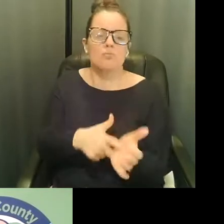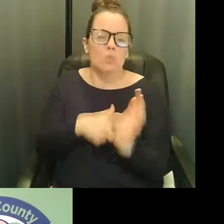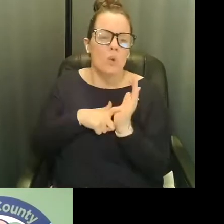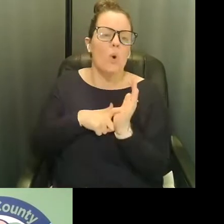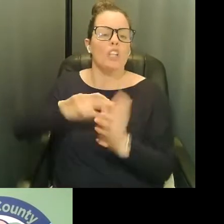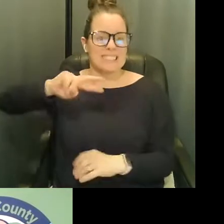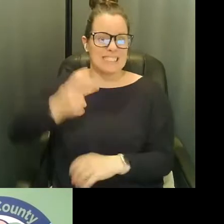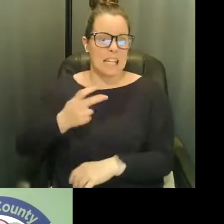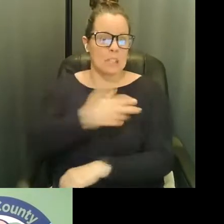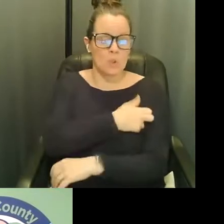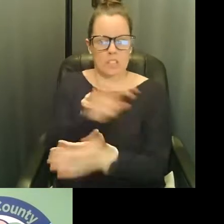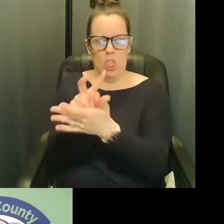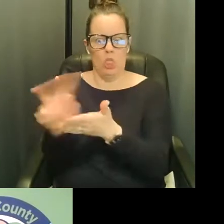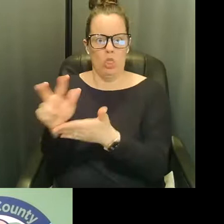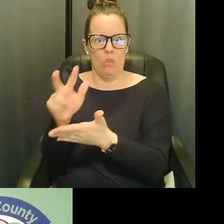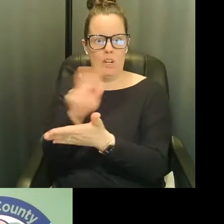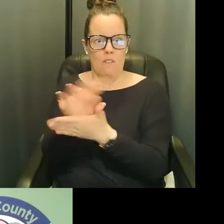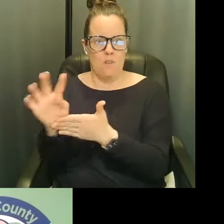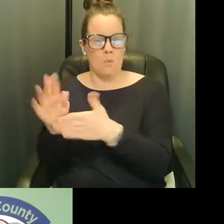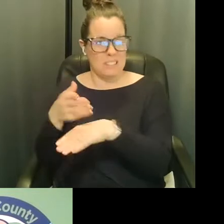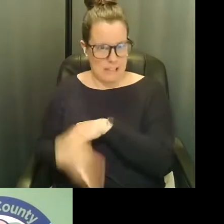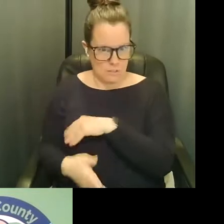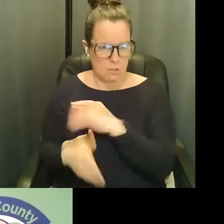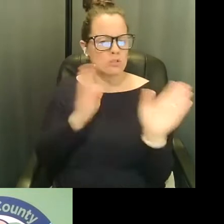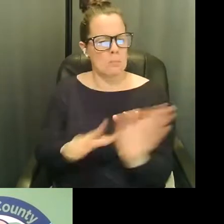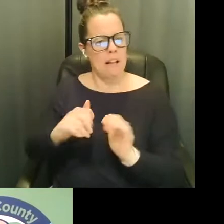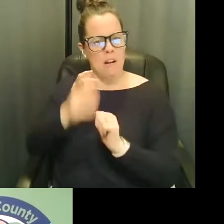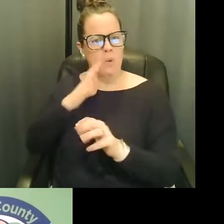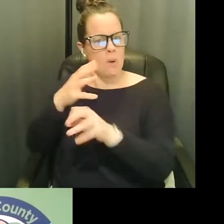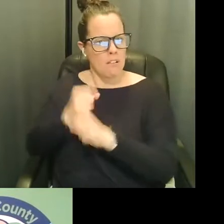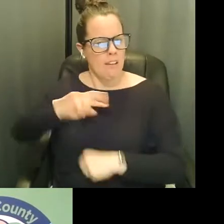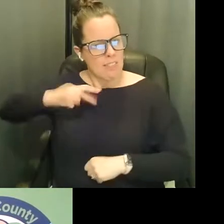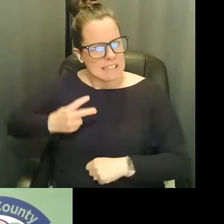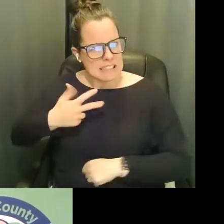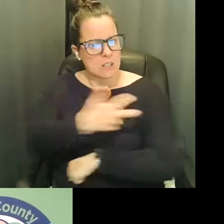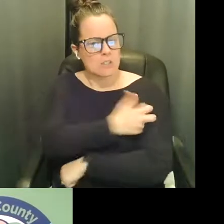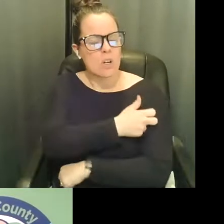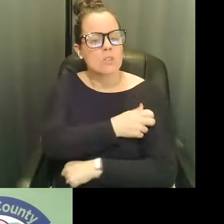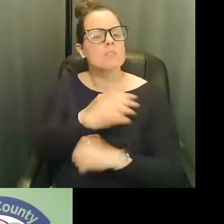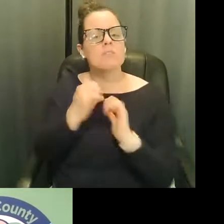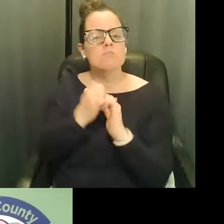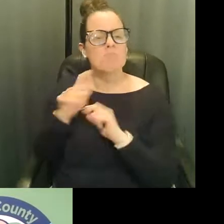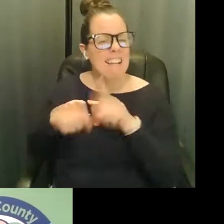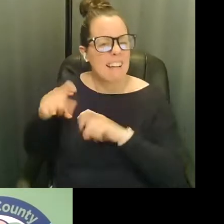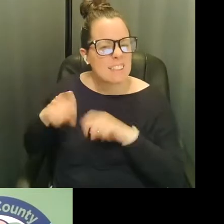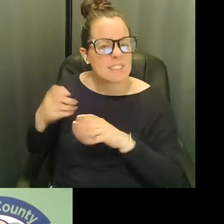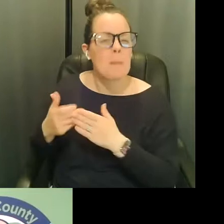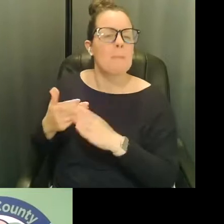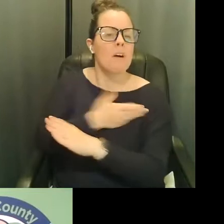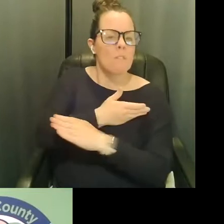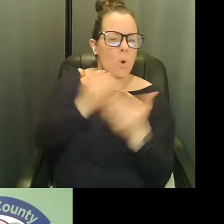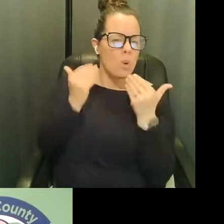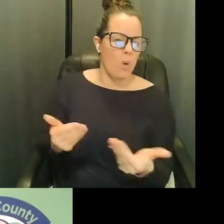the first. So plan how you will receive that second dose by asking questions before you are